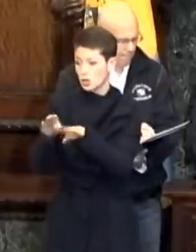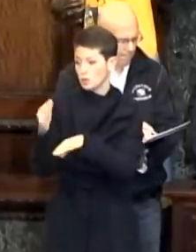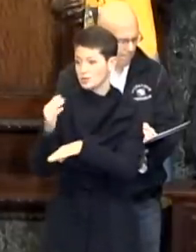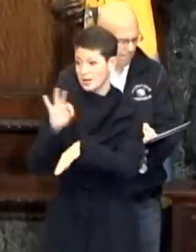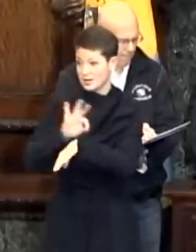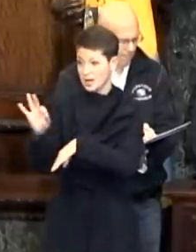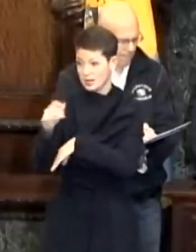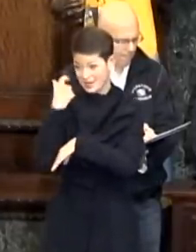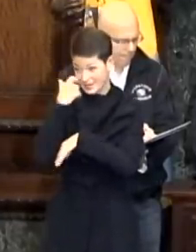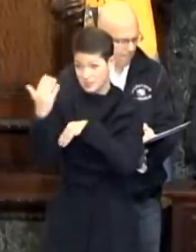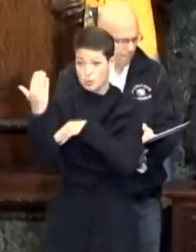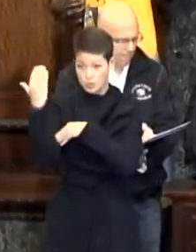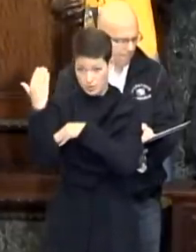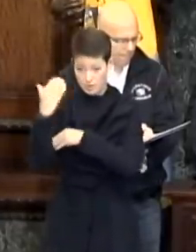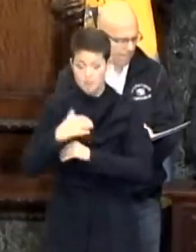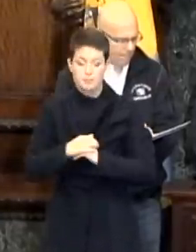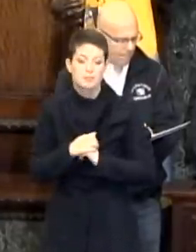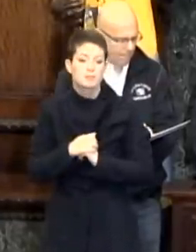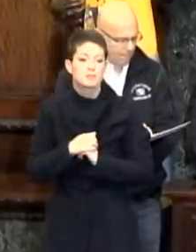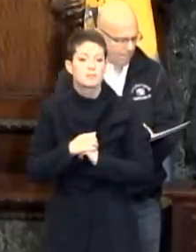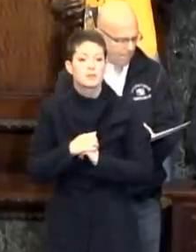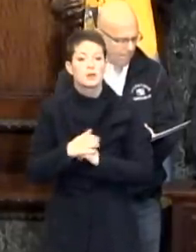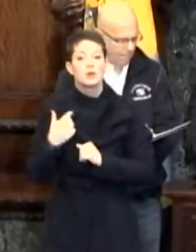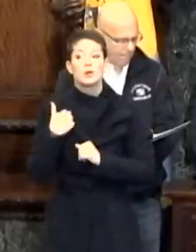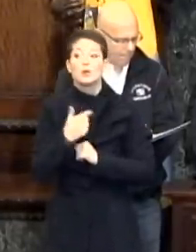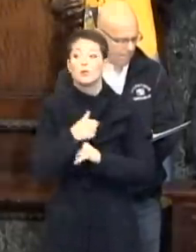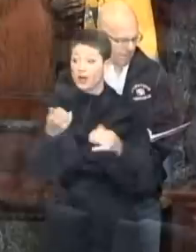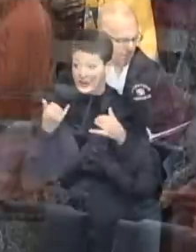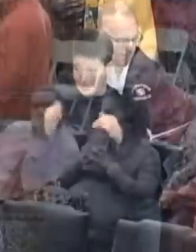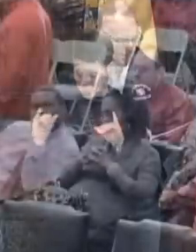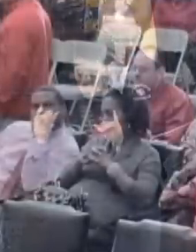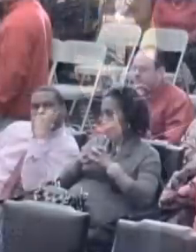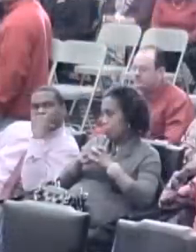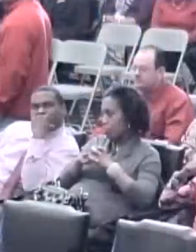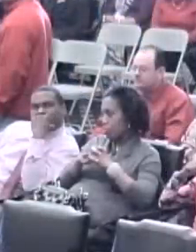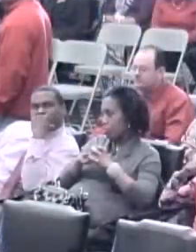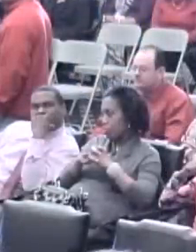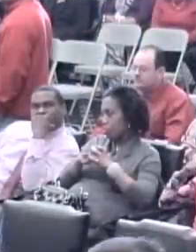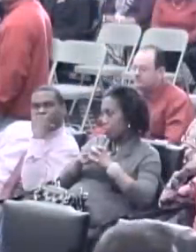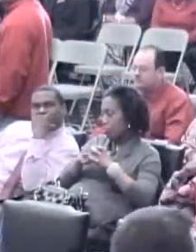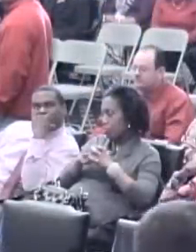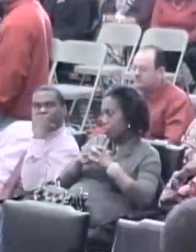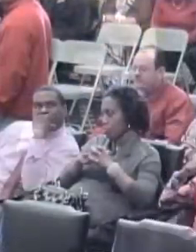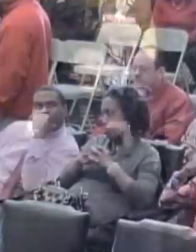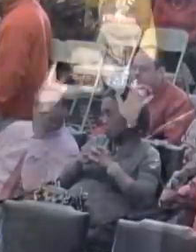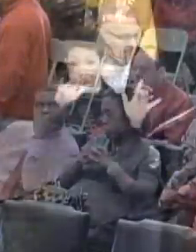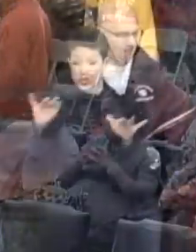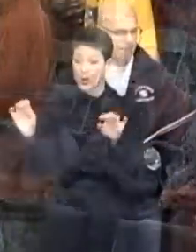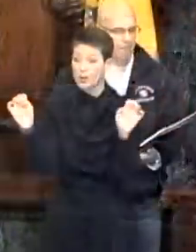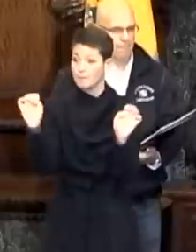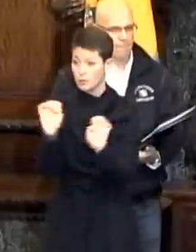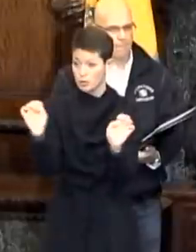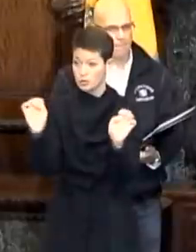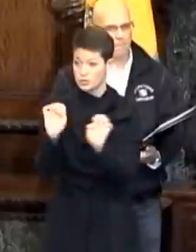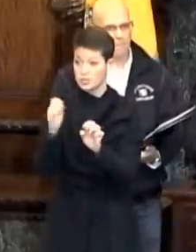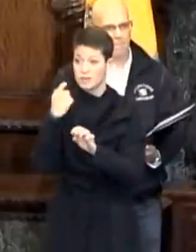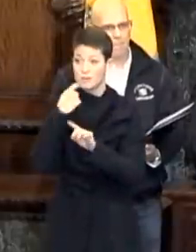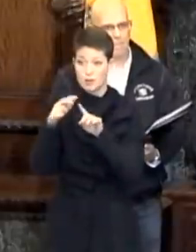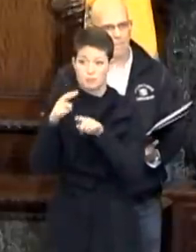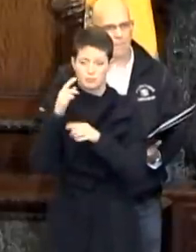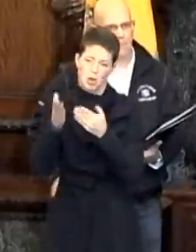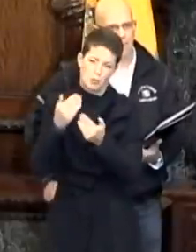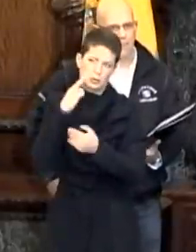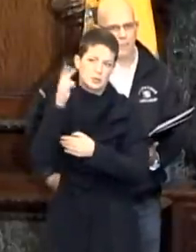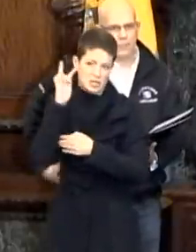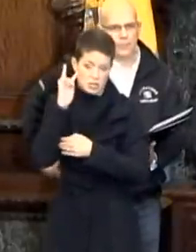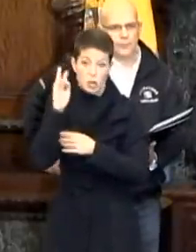9 a.m. this morning. We are still under the declared snow emergency from a day or so ago.